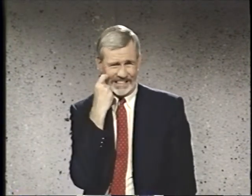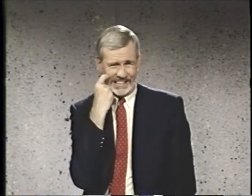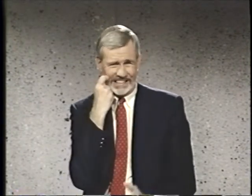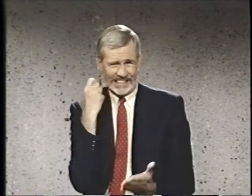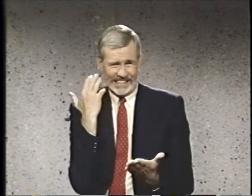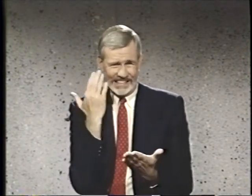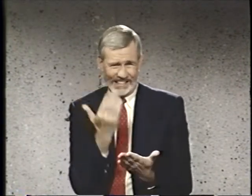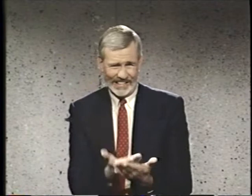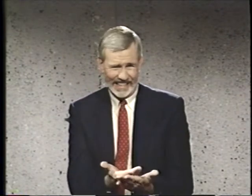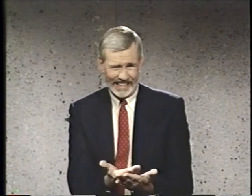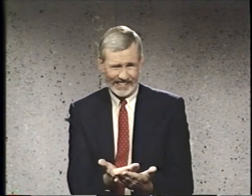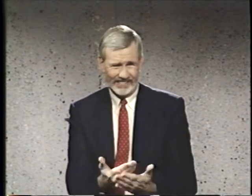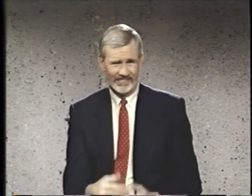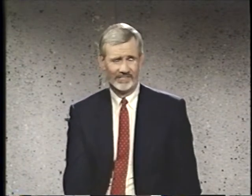We just arrived.